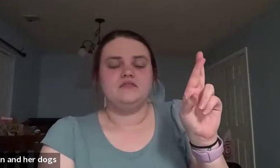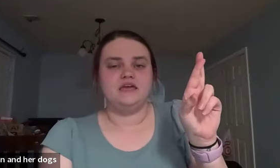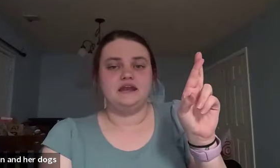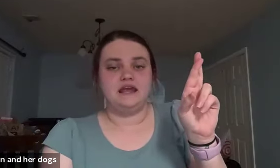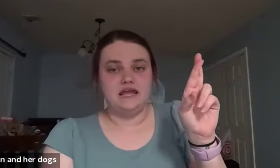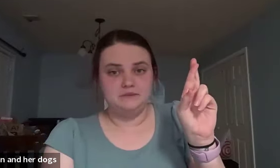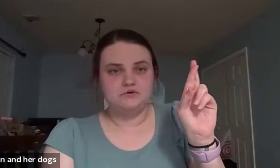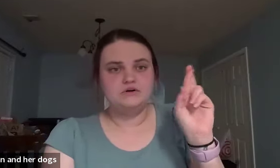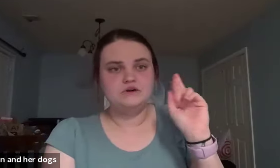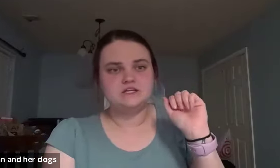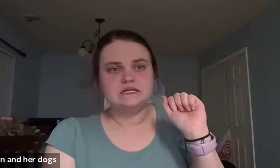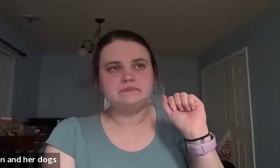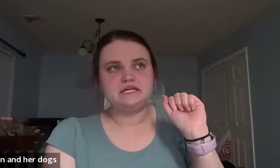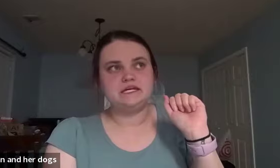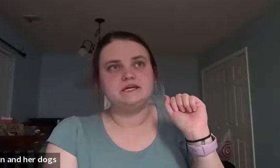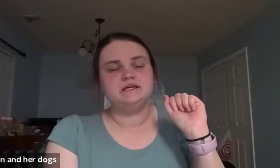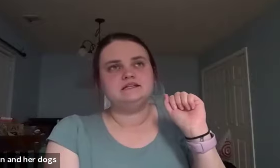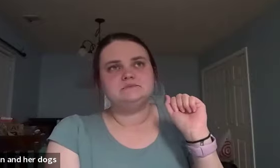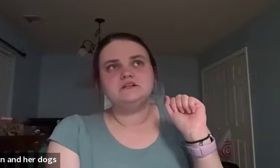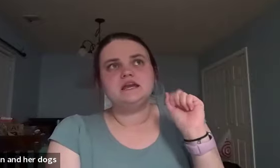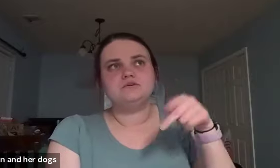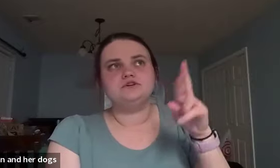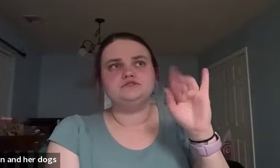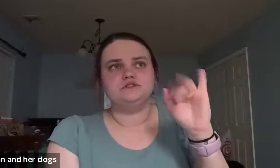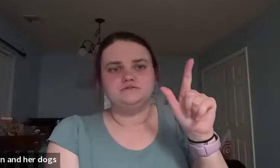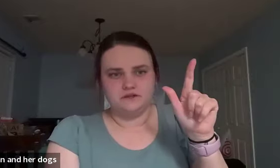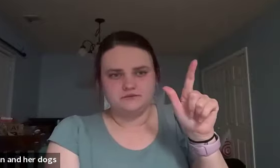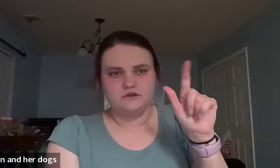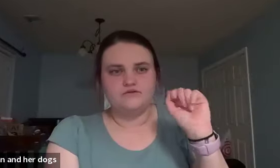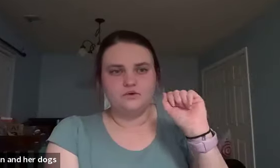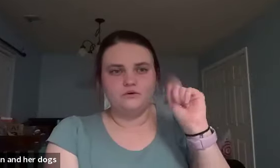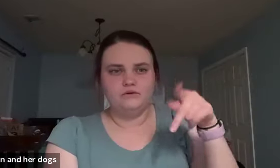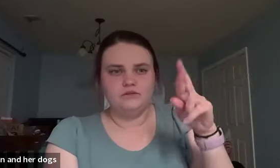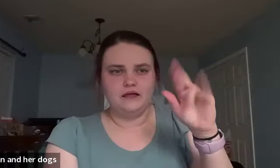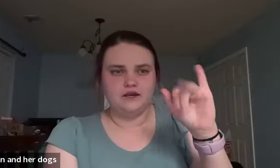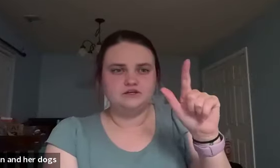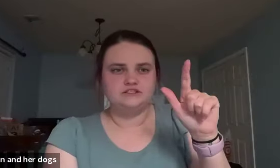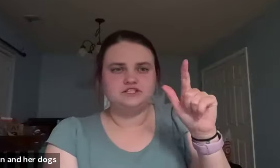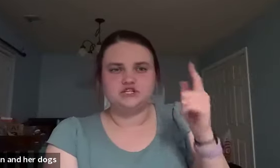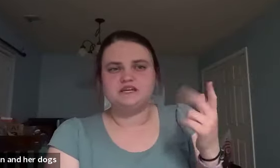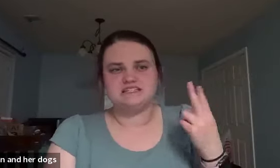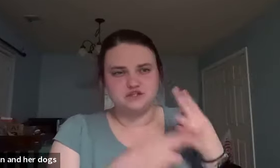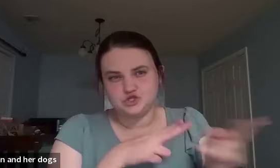And then April is going to be, typically April, you do fingerspell the full letters just because it's so